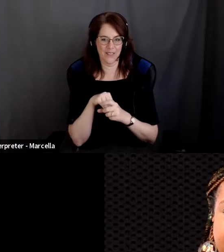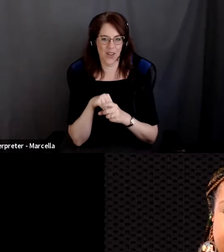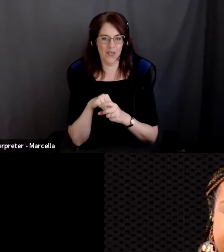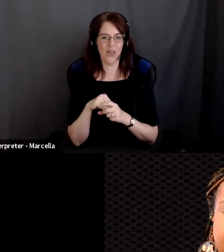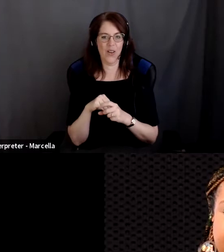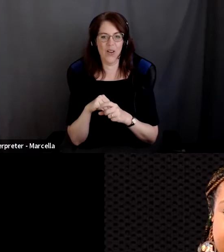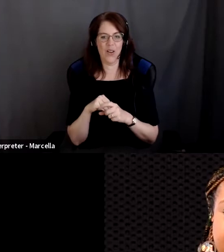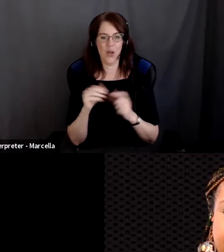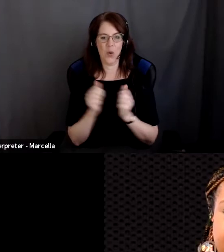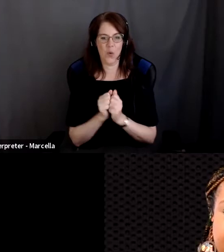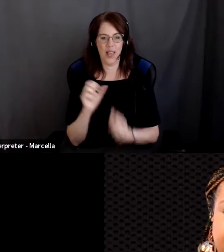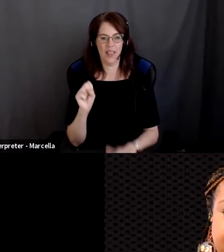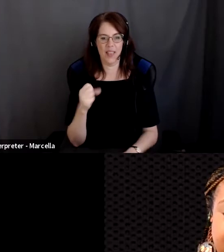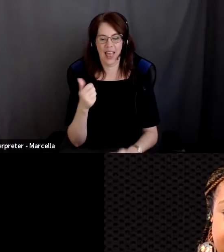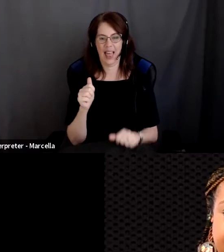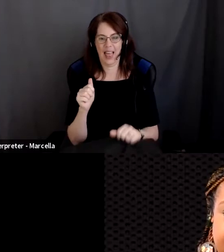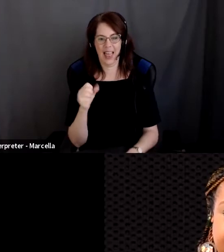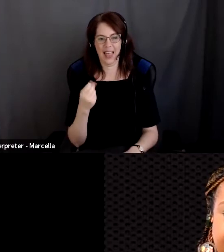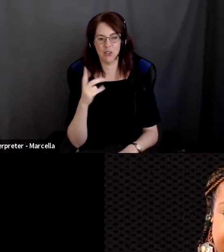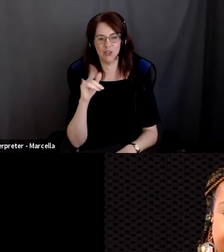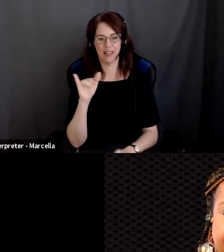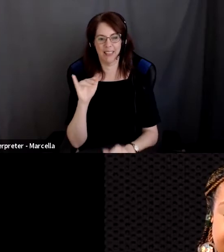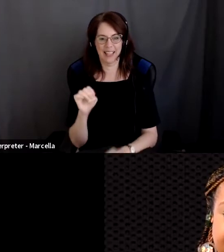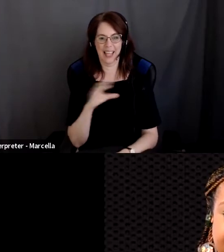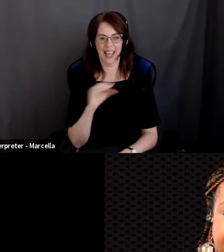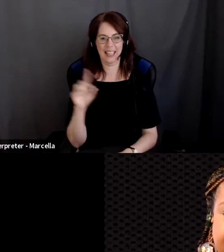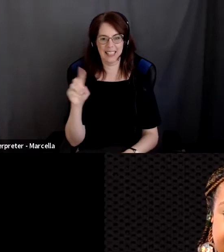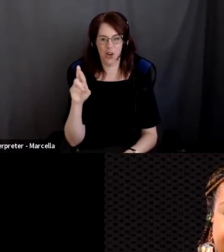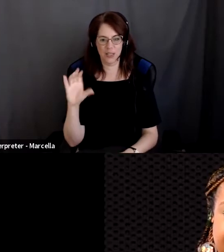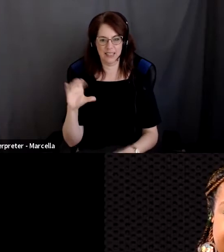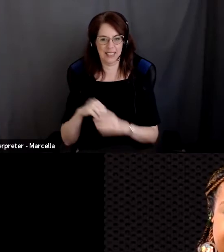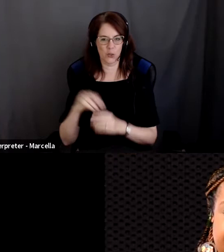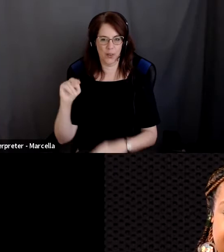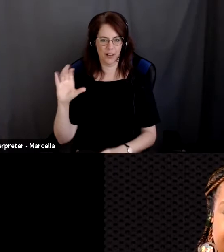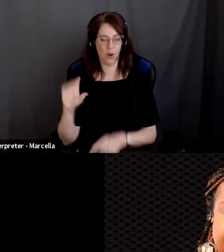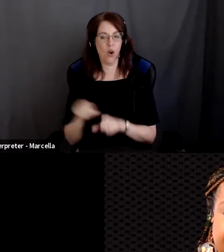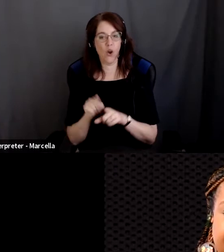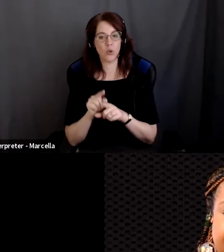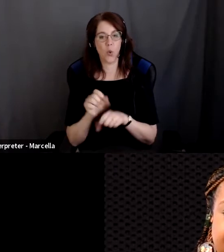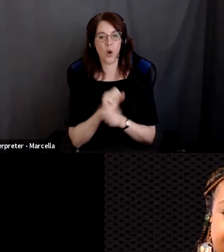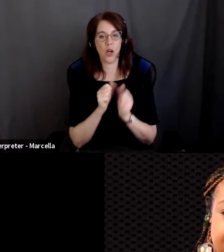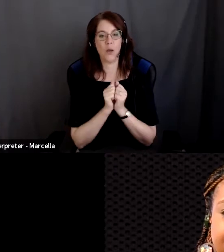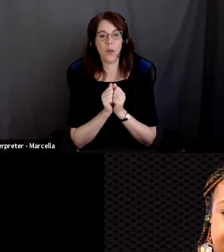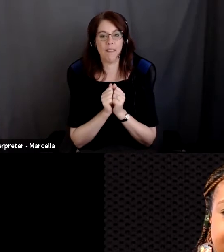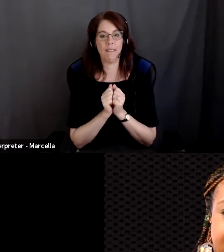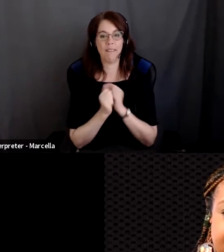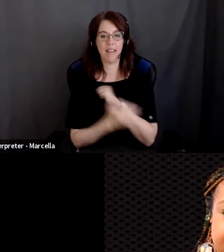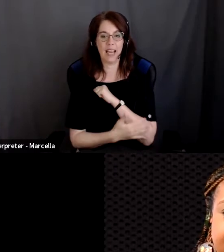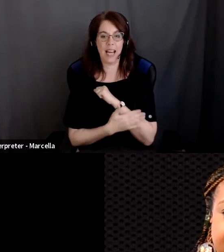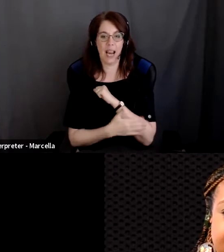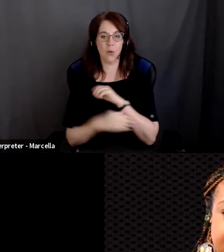with Ashley and DRC in North Carolina. And we are also working with a county in